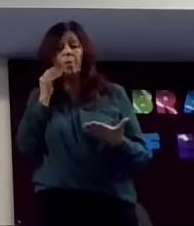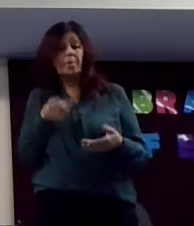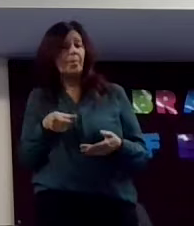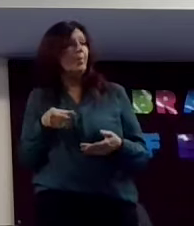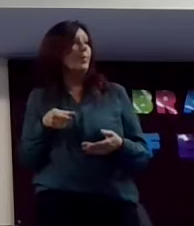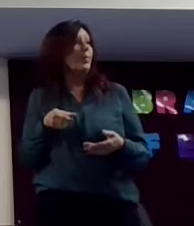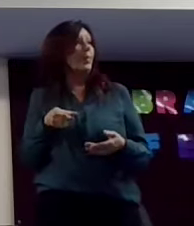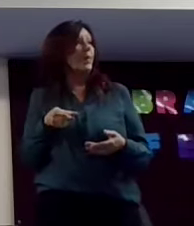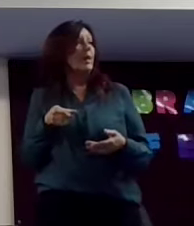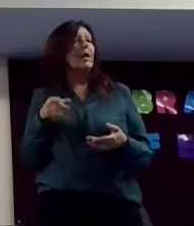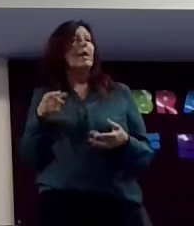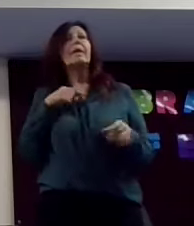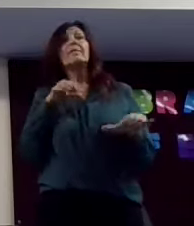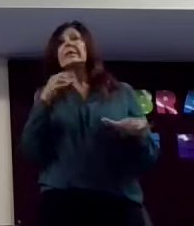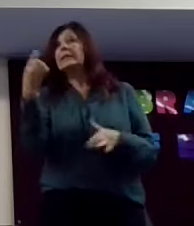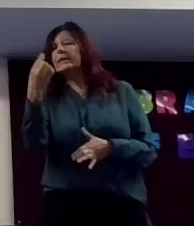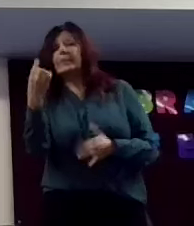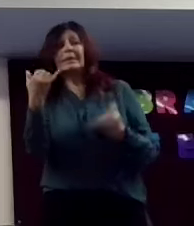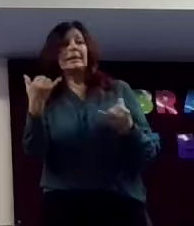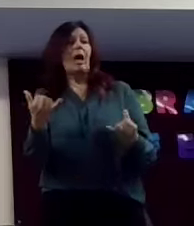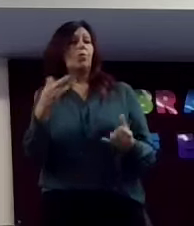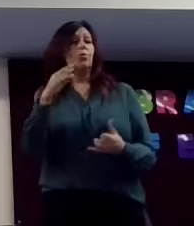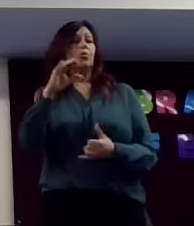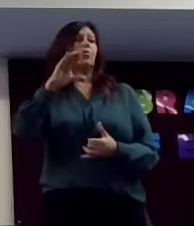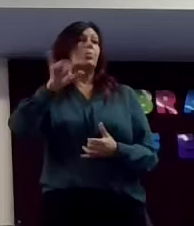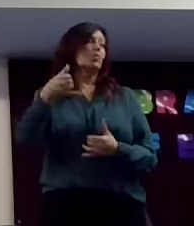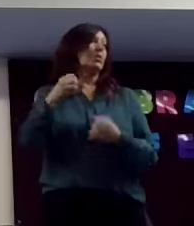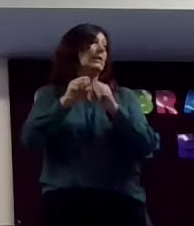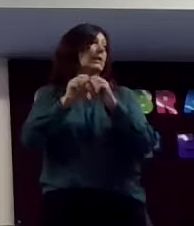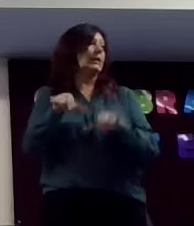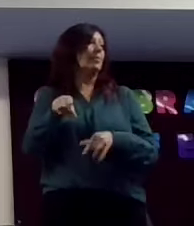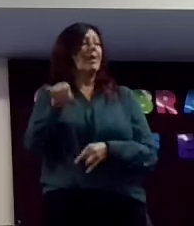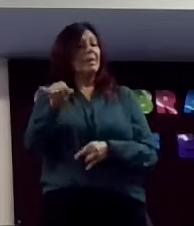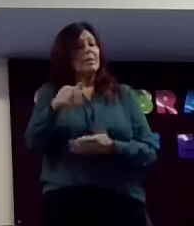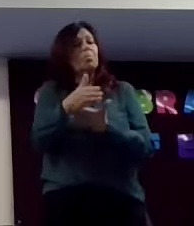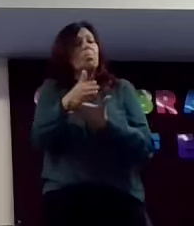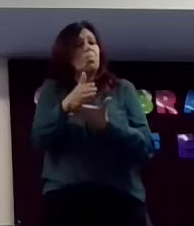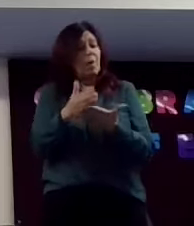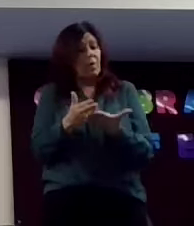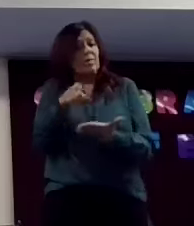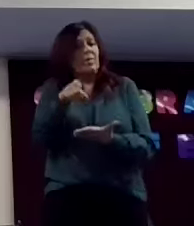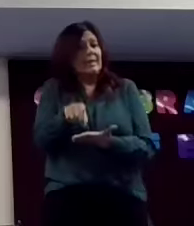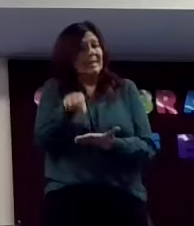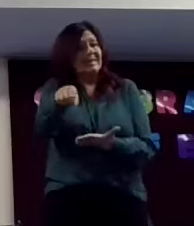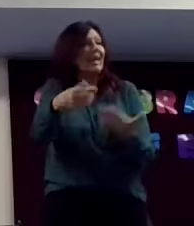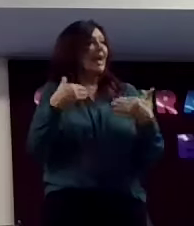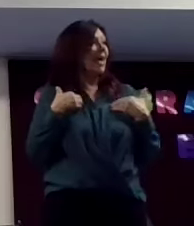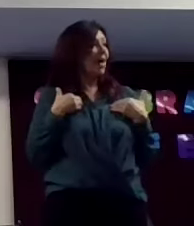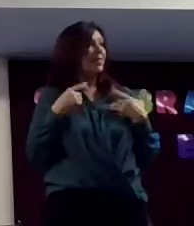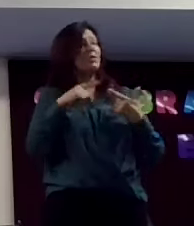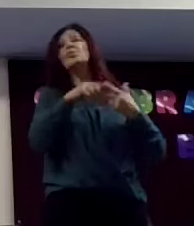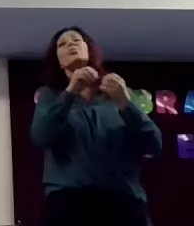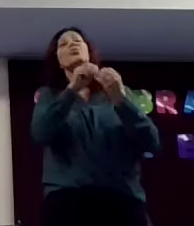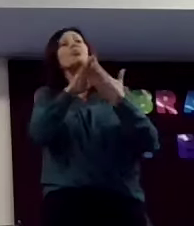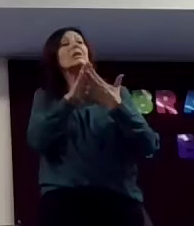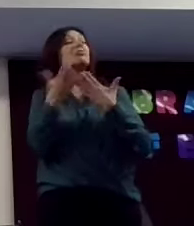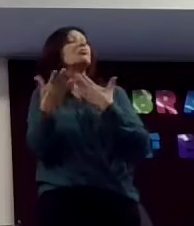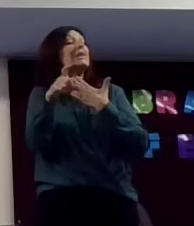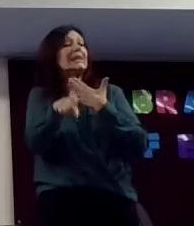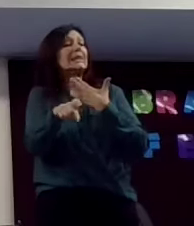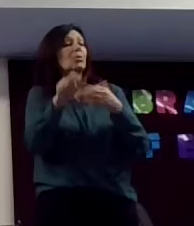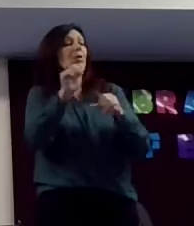they committed a crime, and so they're now in the criminal justice system, and that's part of the needs that they have to address those needs,